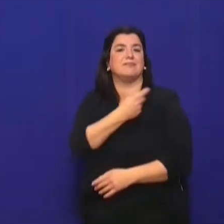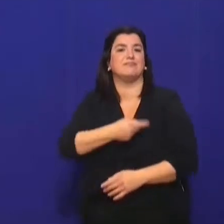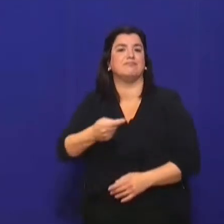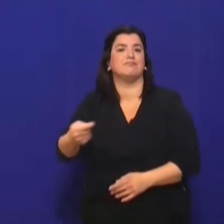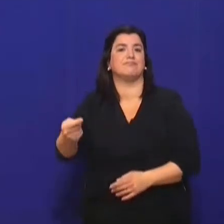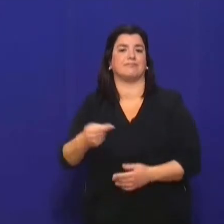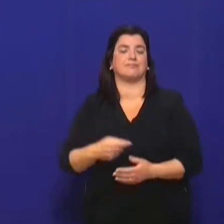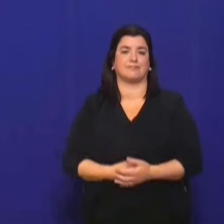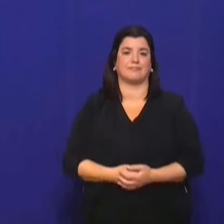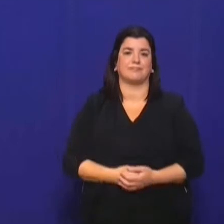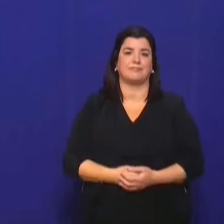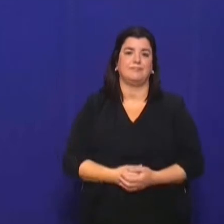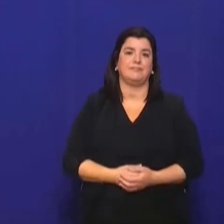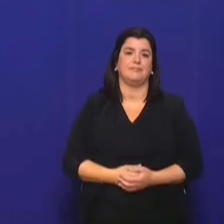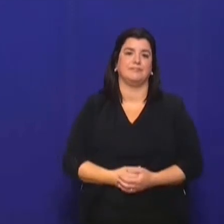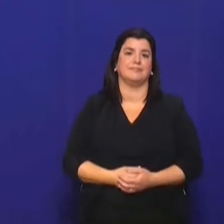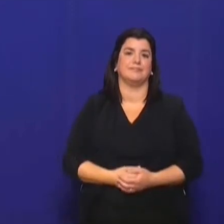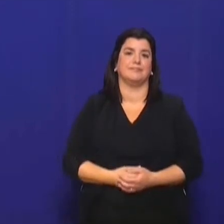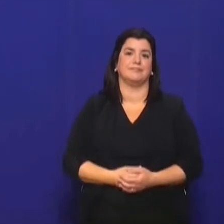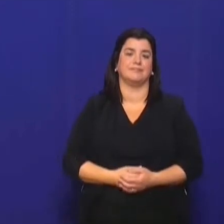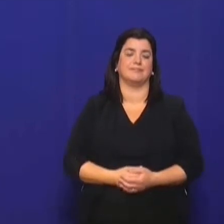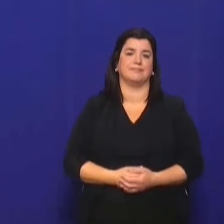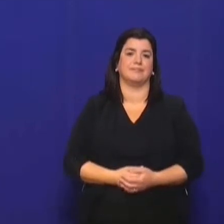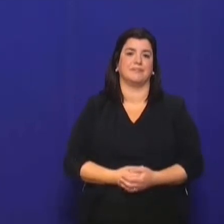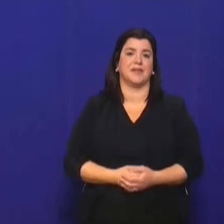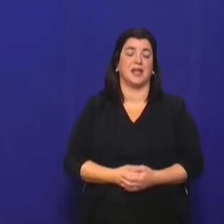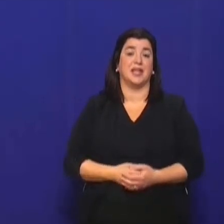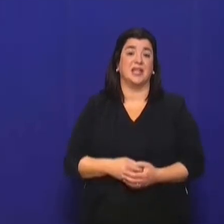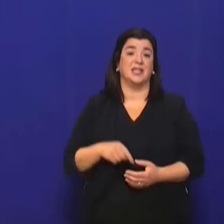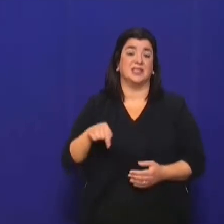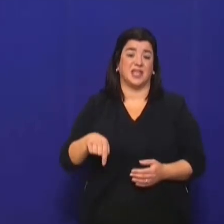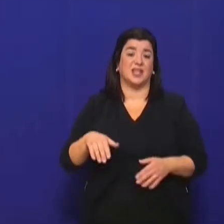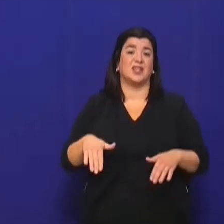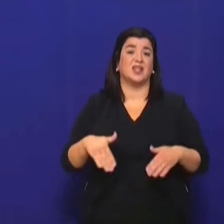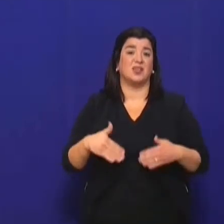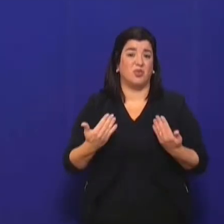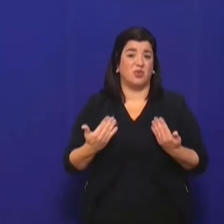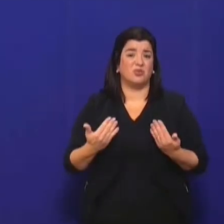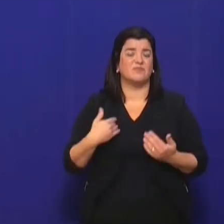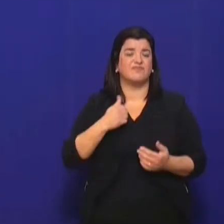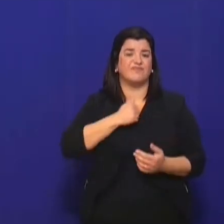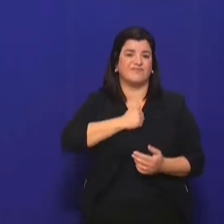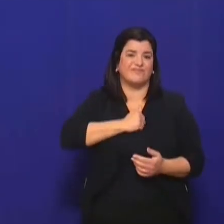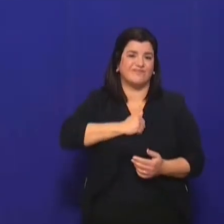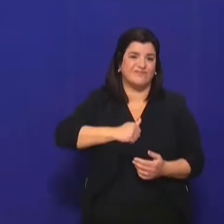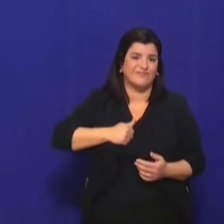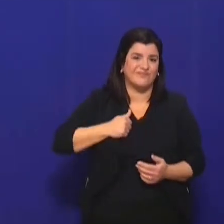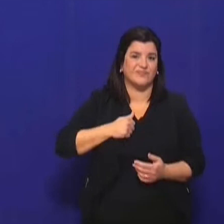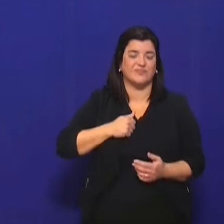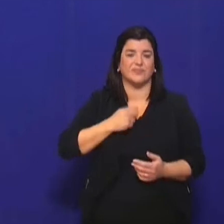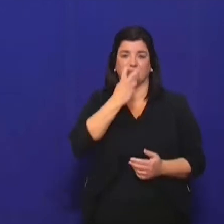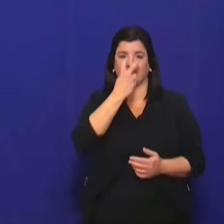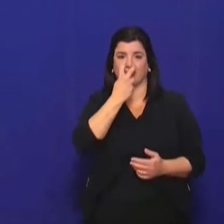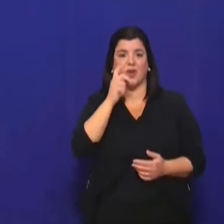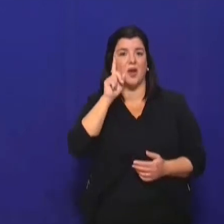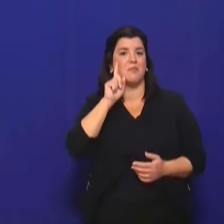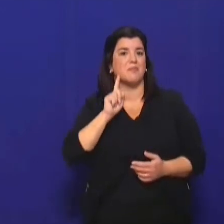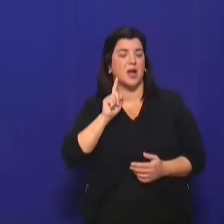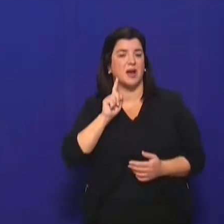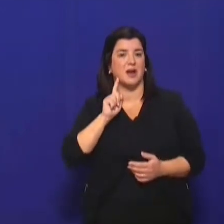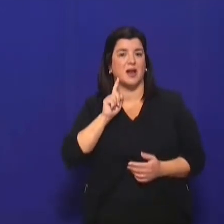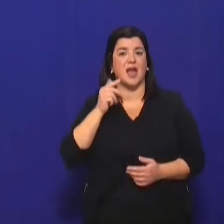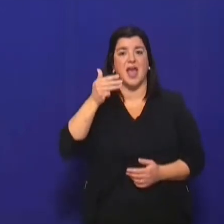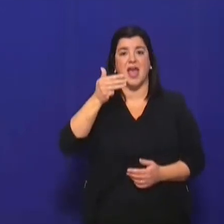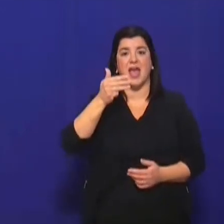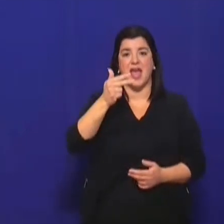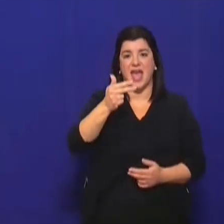nagħtu. Palmettilkom dal-għodu sfortunatament kellna anzjana mara ta' 89 sena